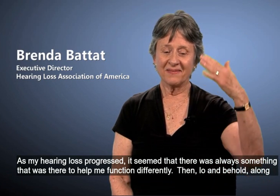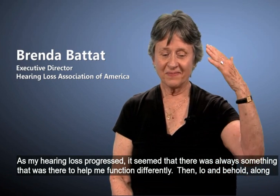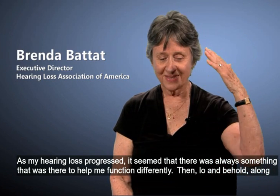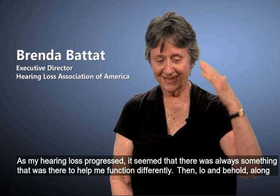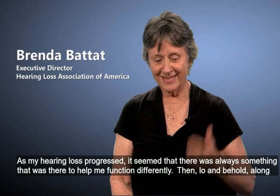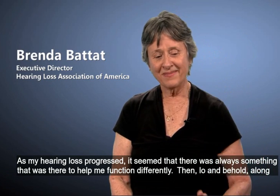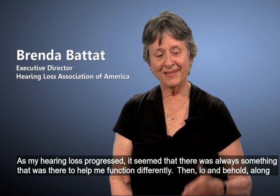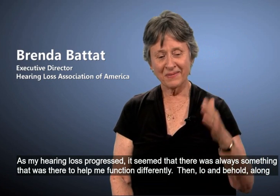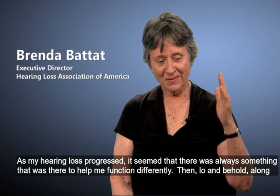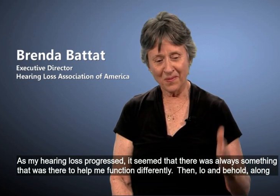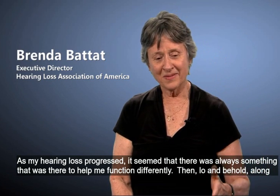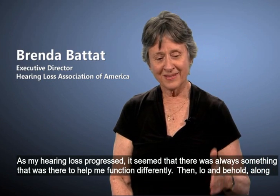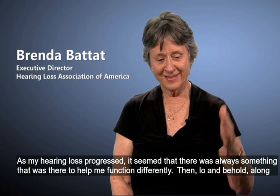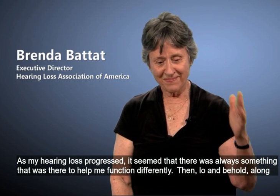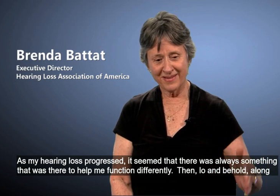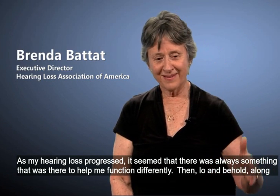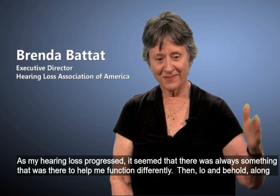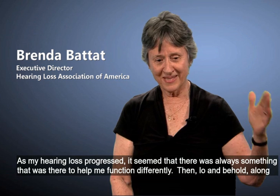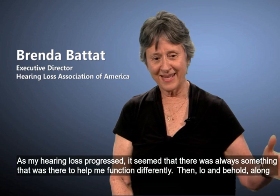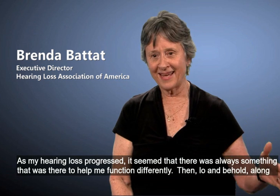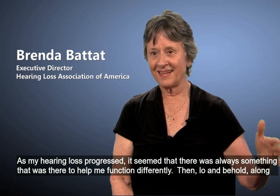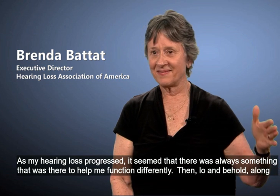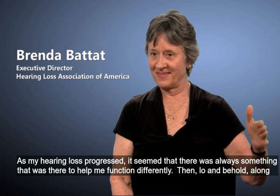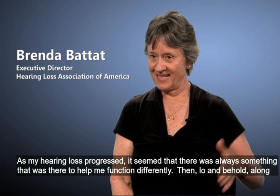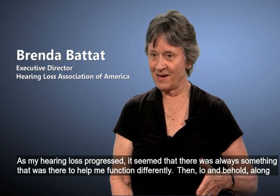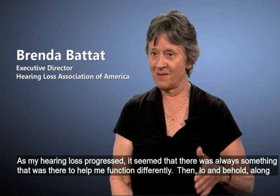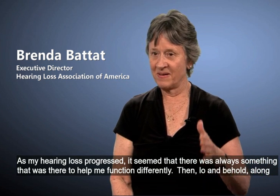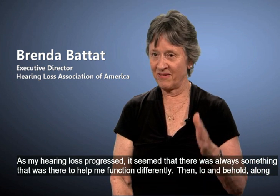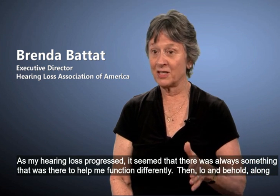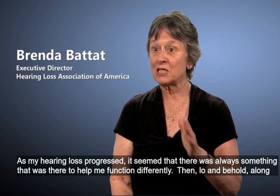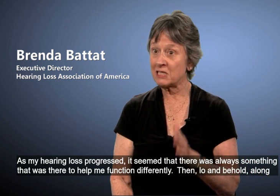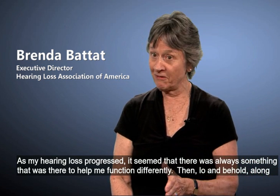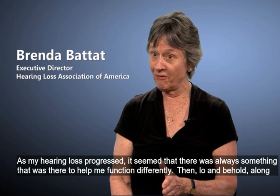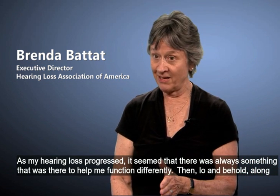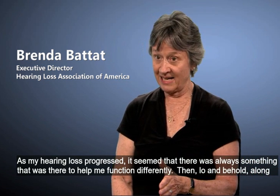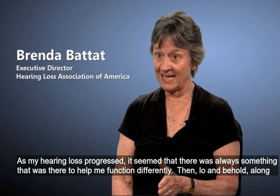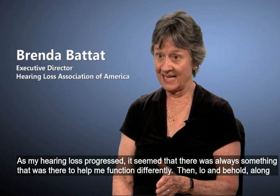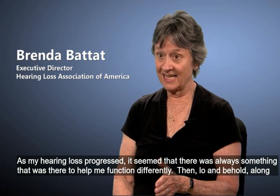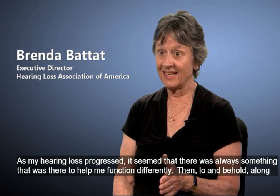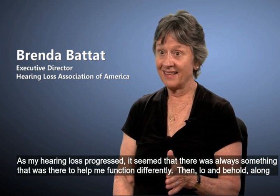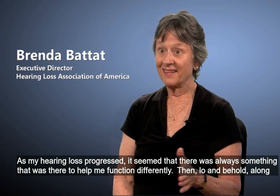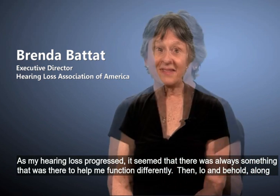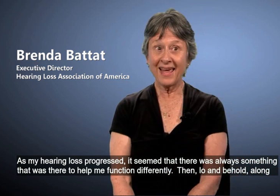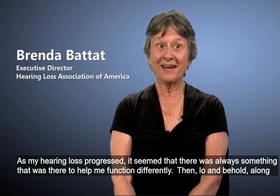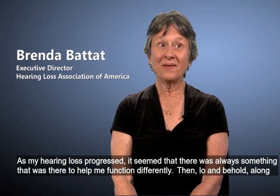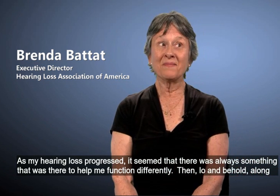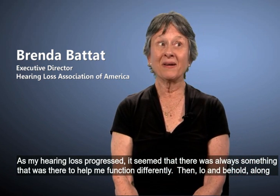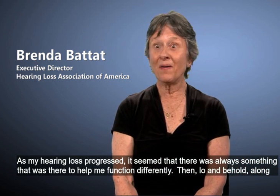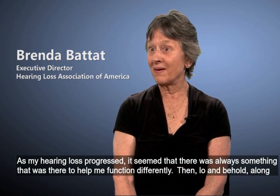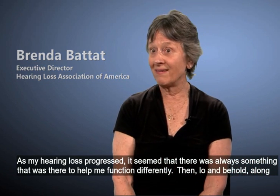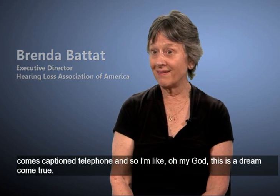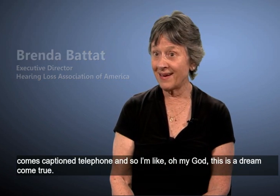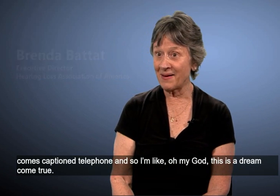it seemed that there was always something that was there to help me function differently. Then, lo and behold, along